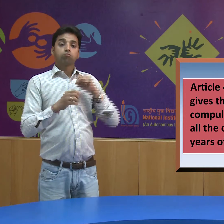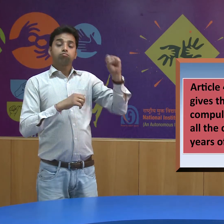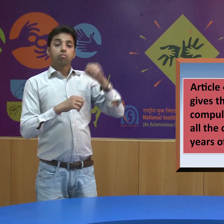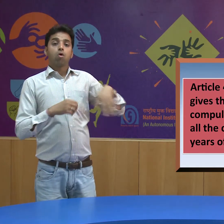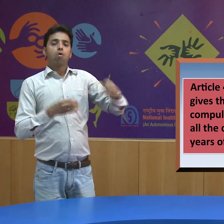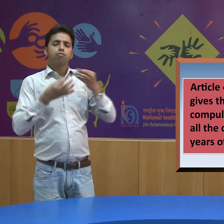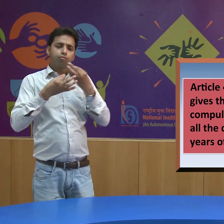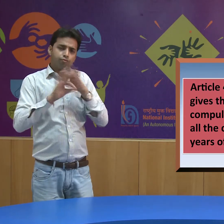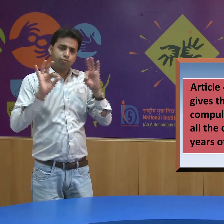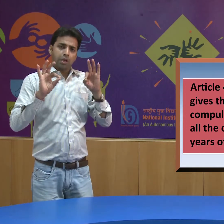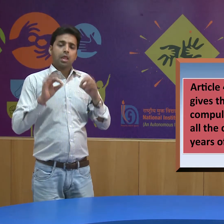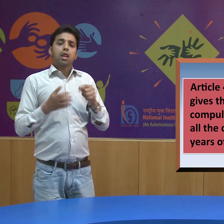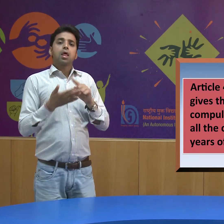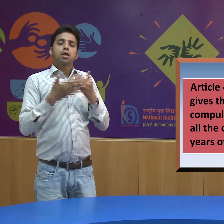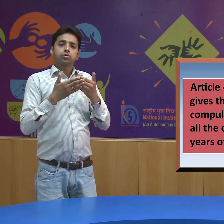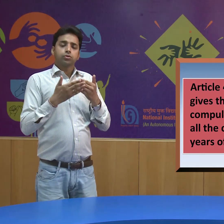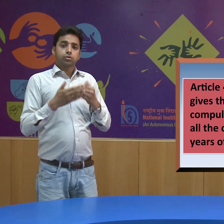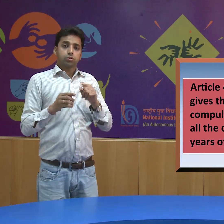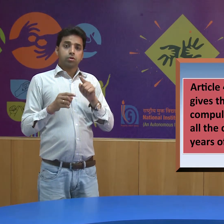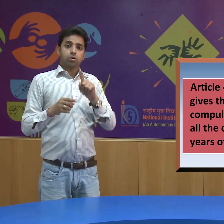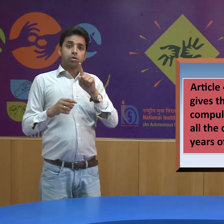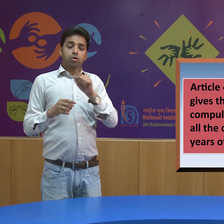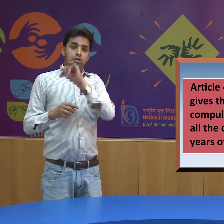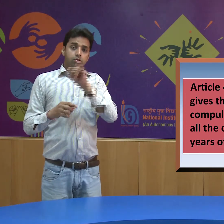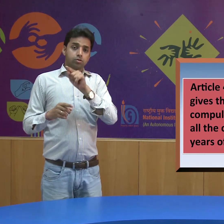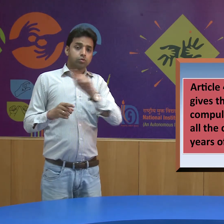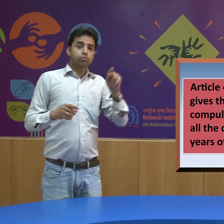the children up to 14 years of age.